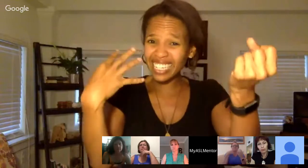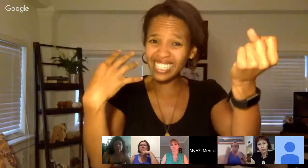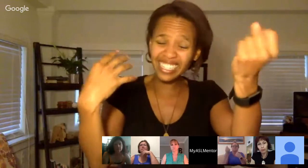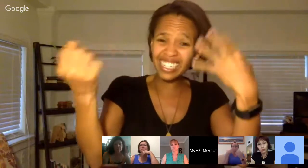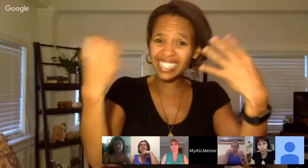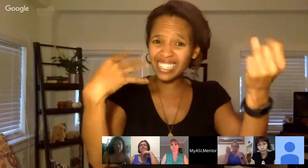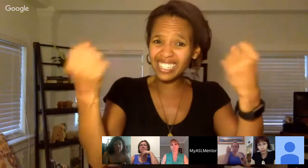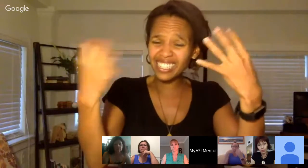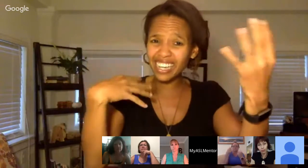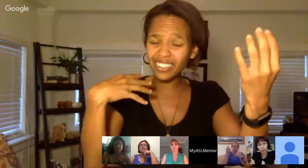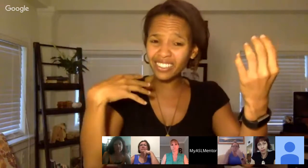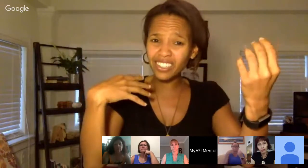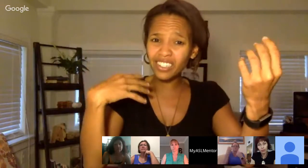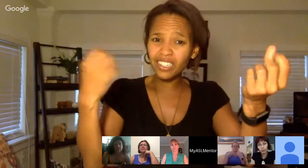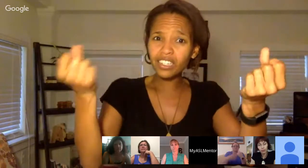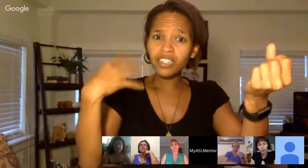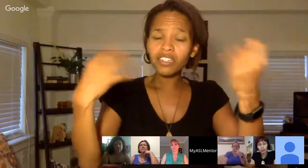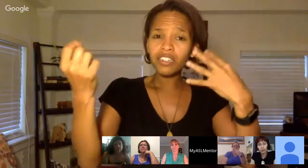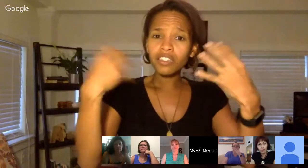he sign send?